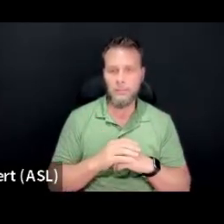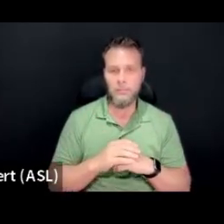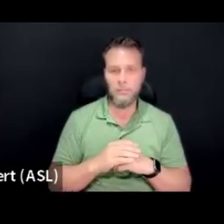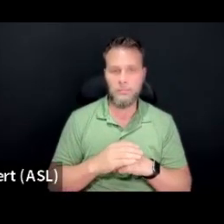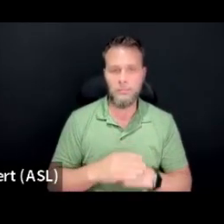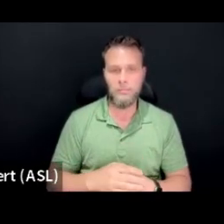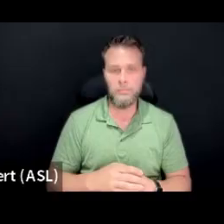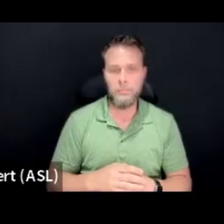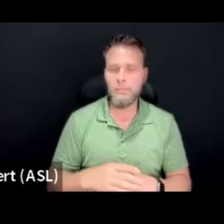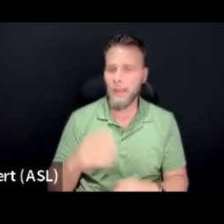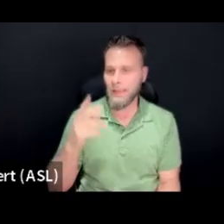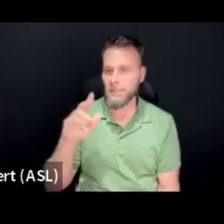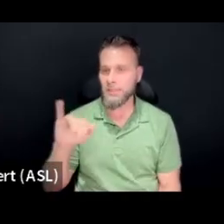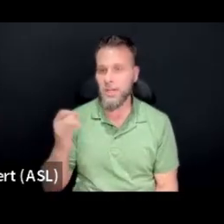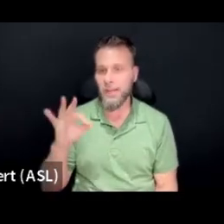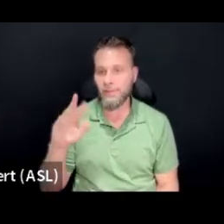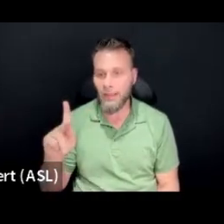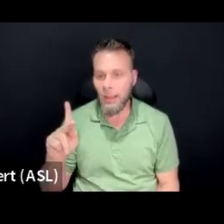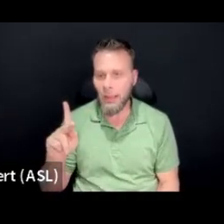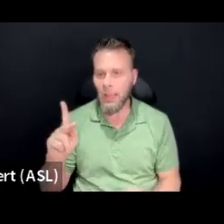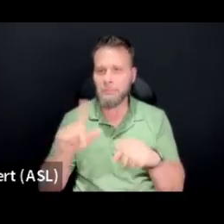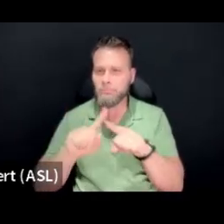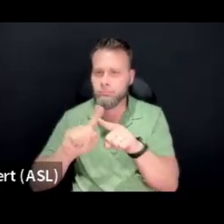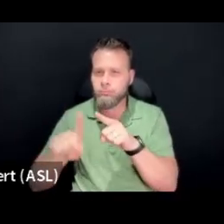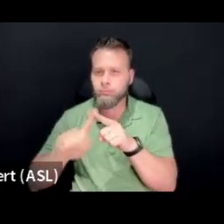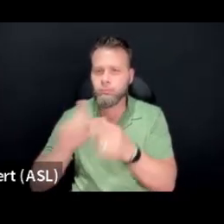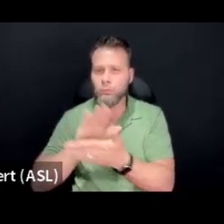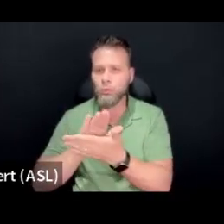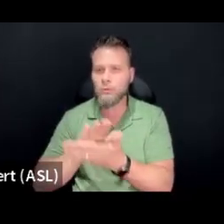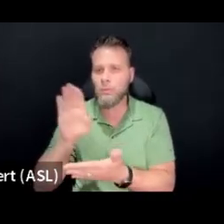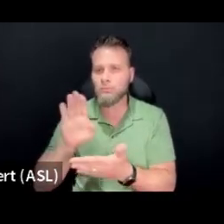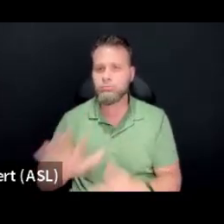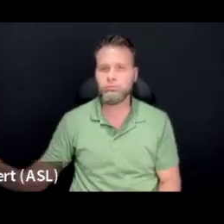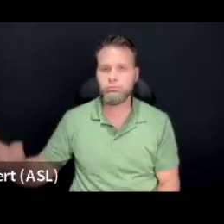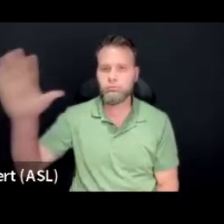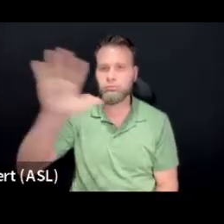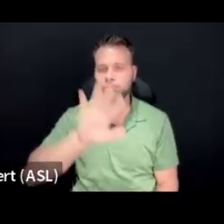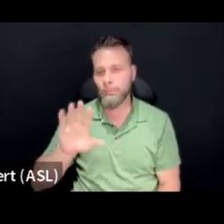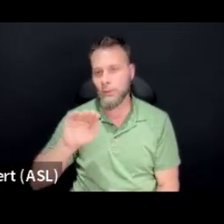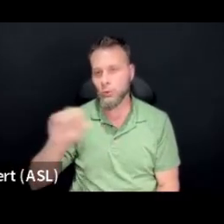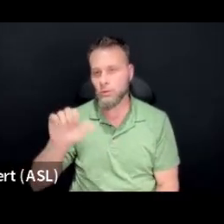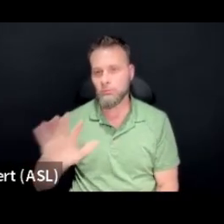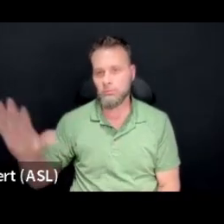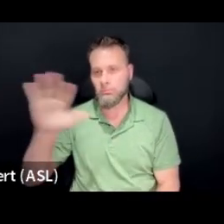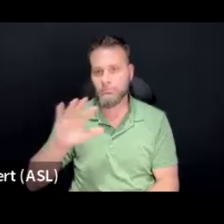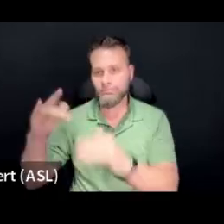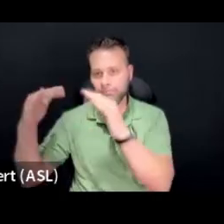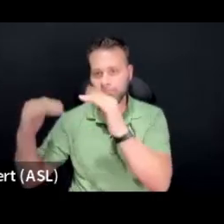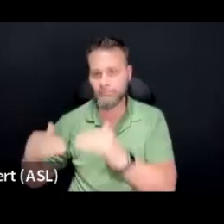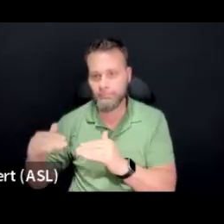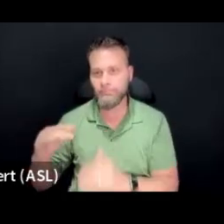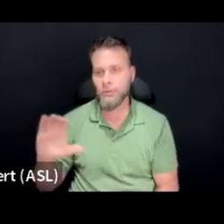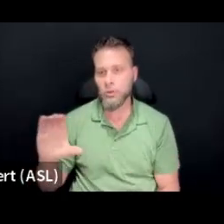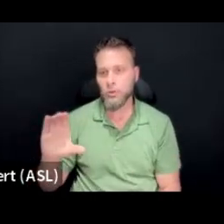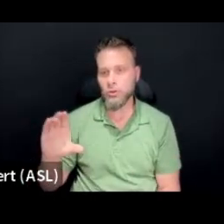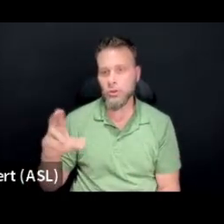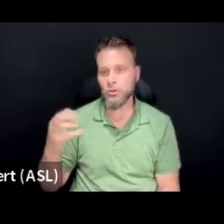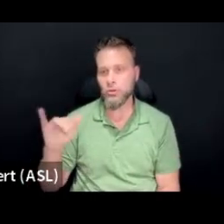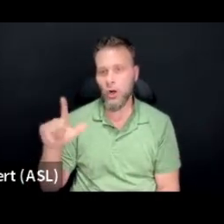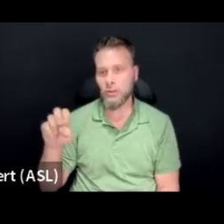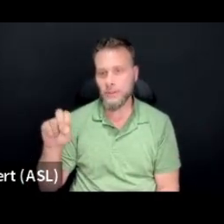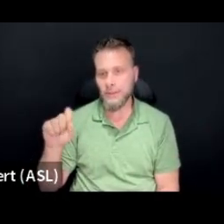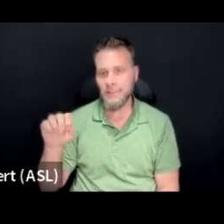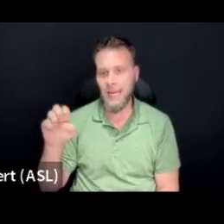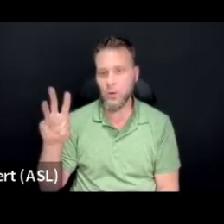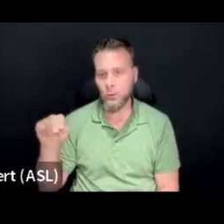Condon, JFK, Haley Pilot, Mattahunt, Manning, Shaw Taylor, Charlestown, Harvard